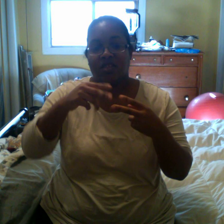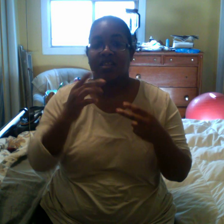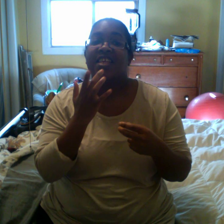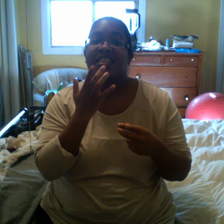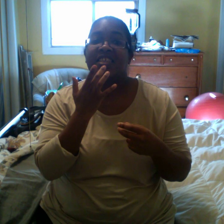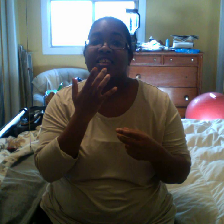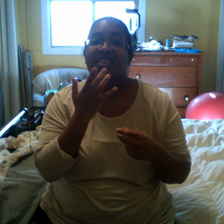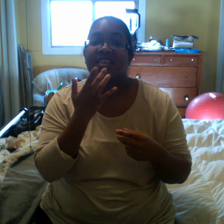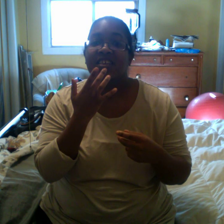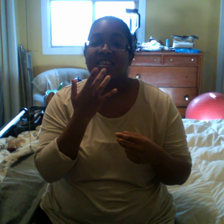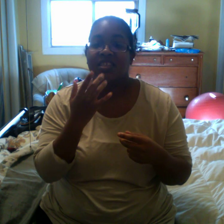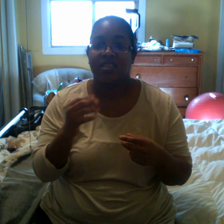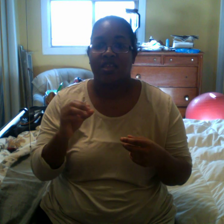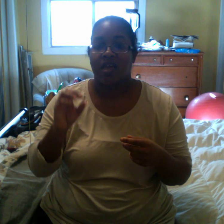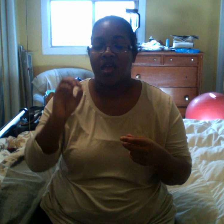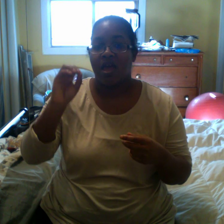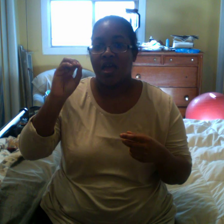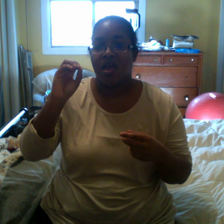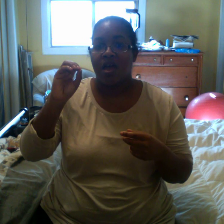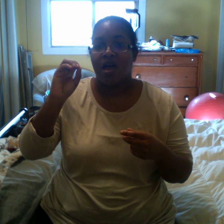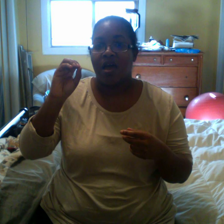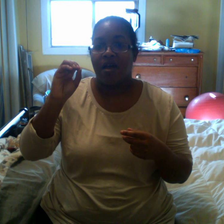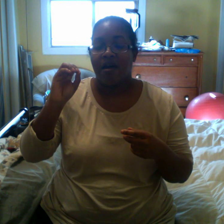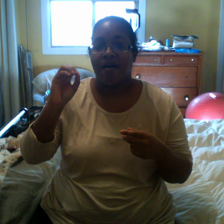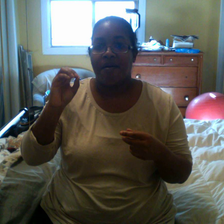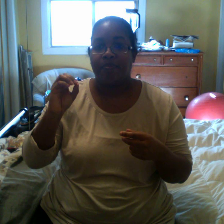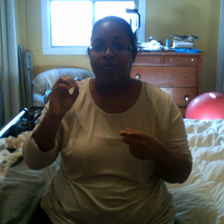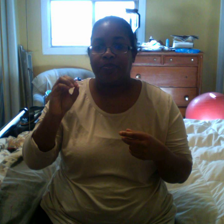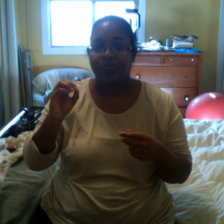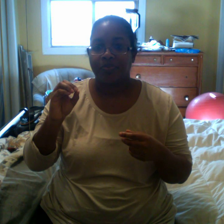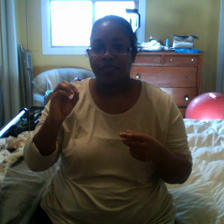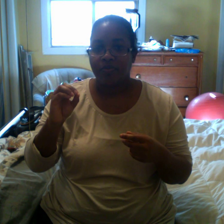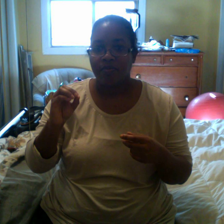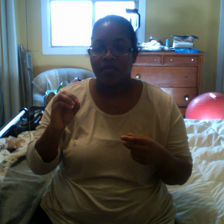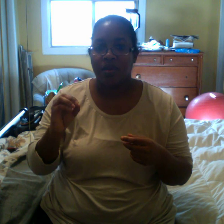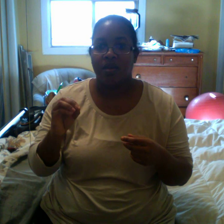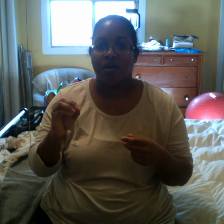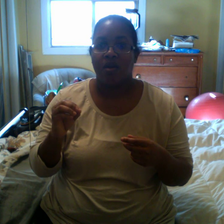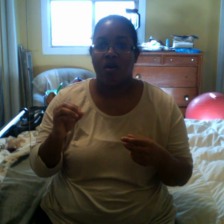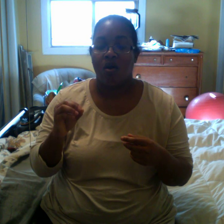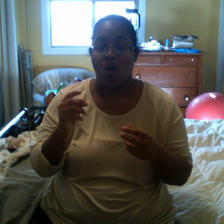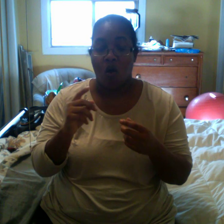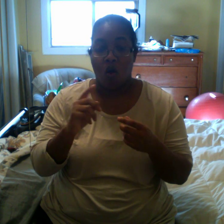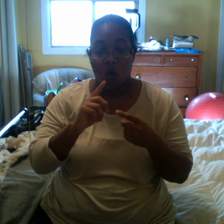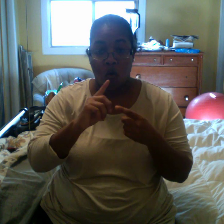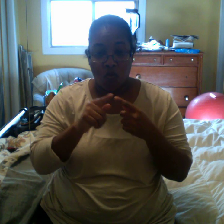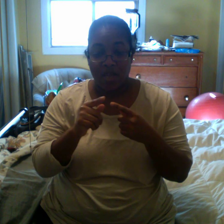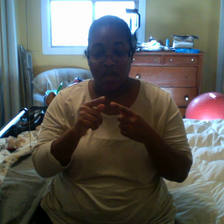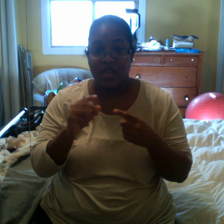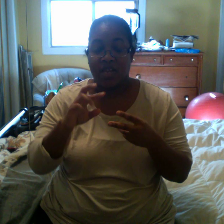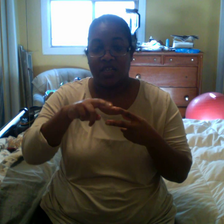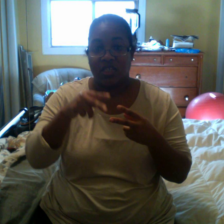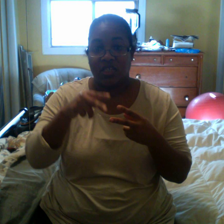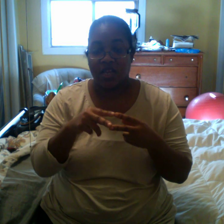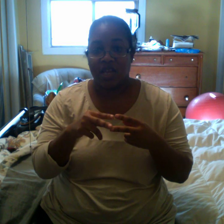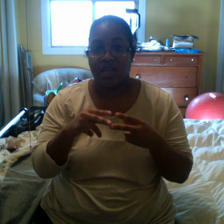can control these special neurons whenever they're exposed to a bright colored light, causing them to send messages to the brain. In this experiment, we're